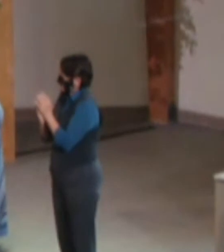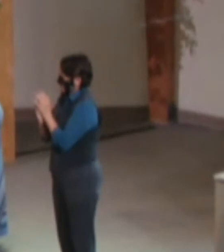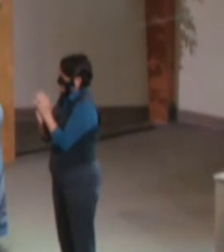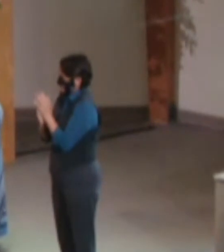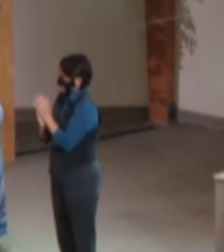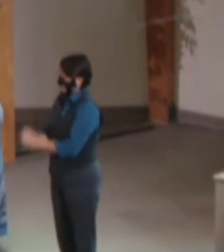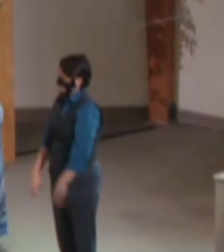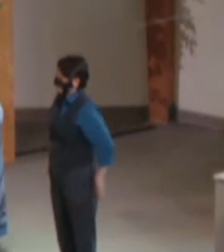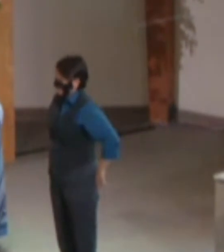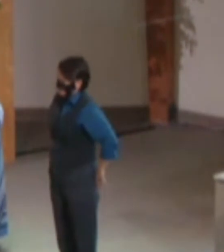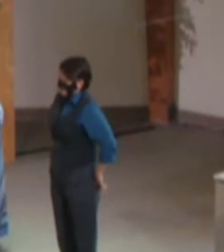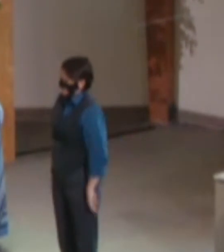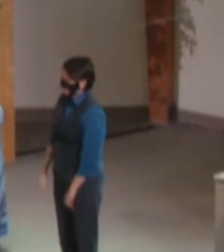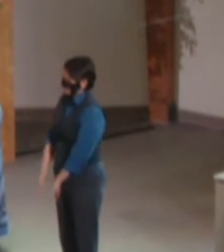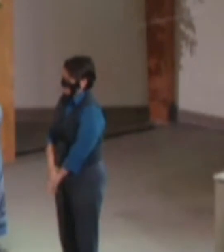Thank you.